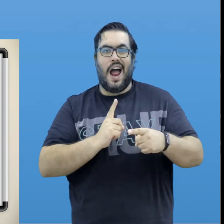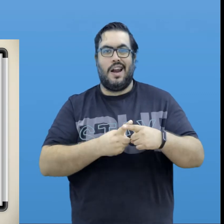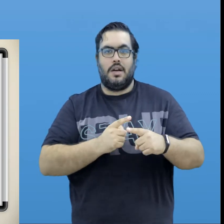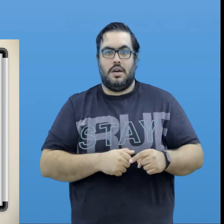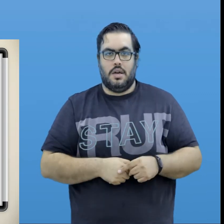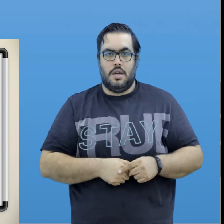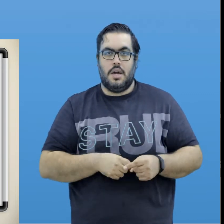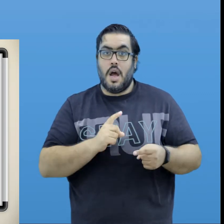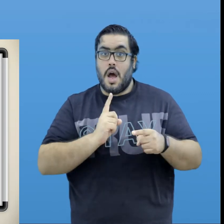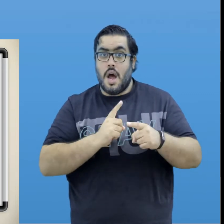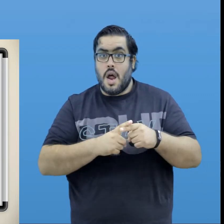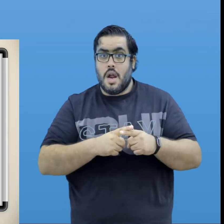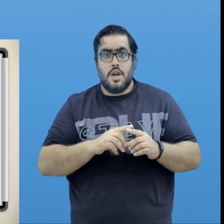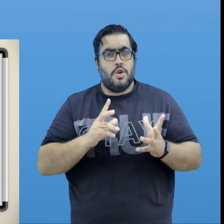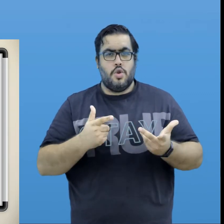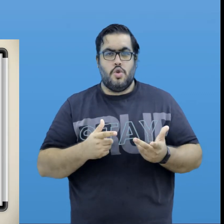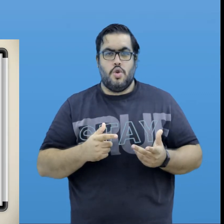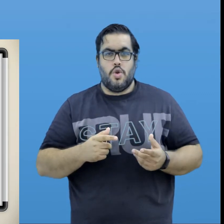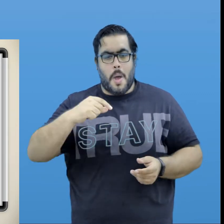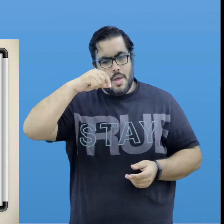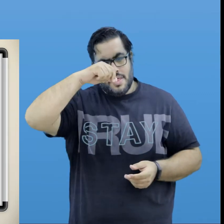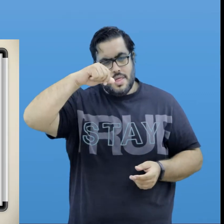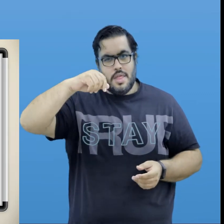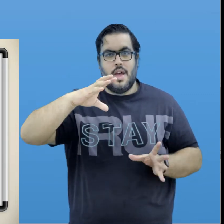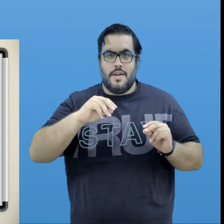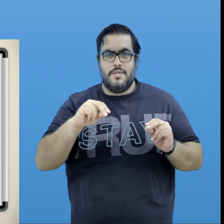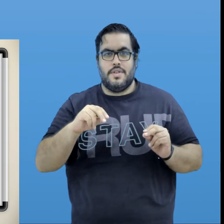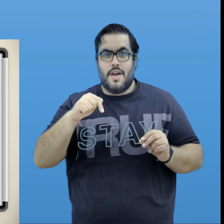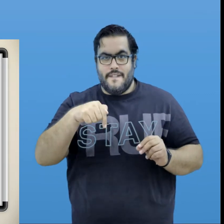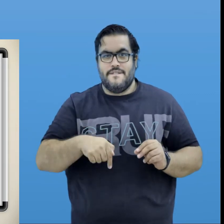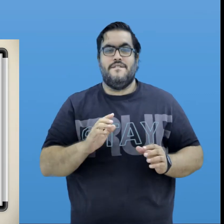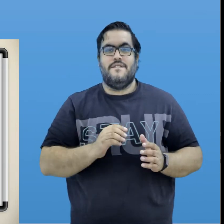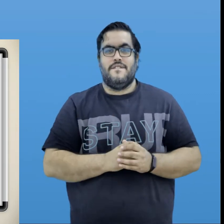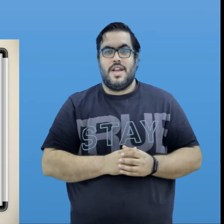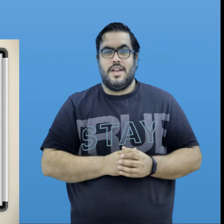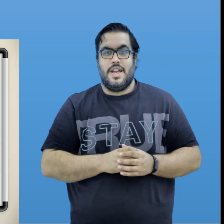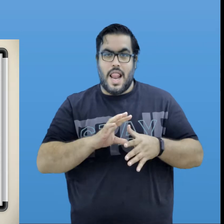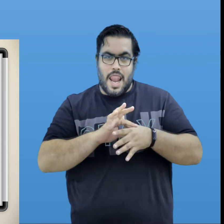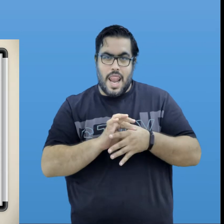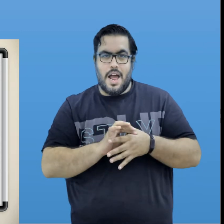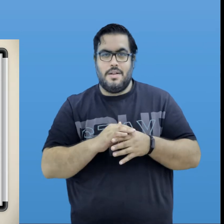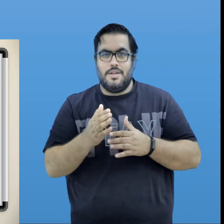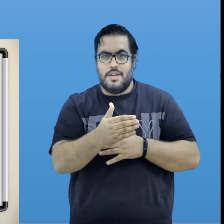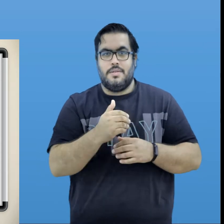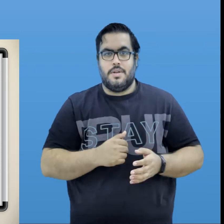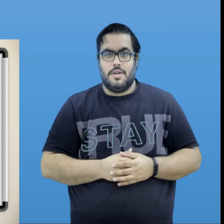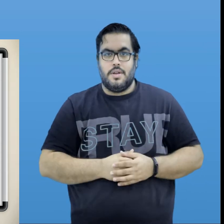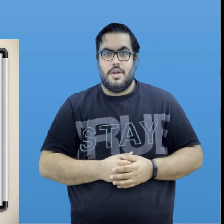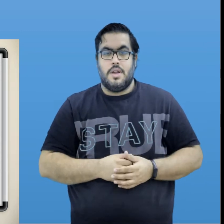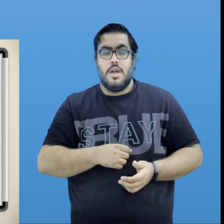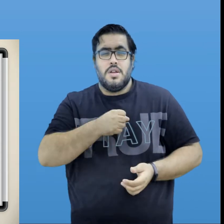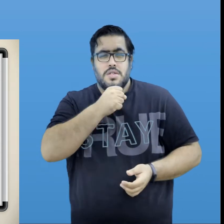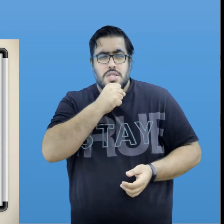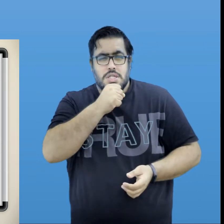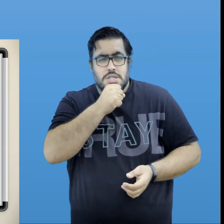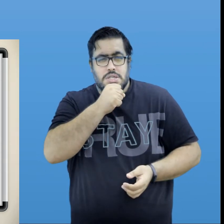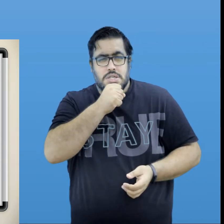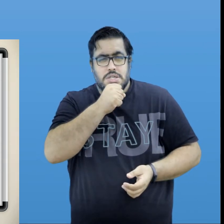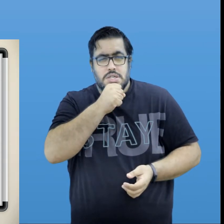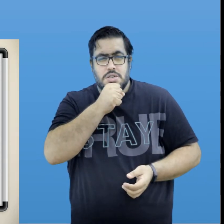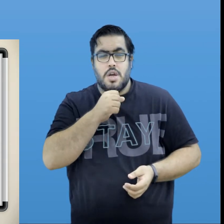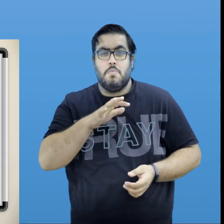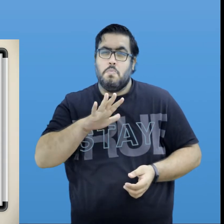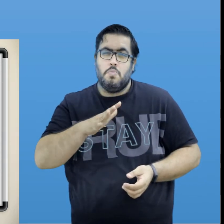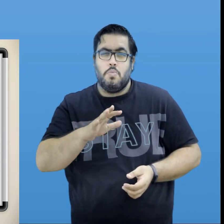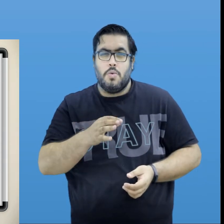production. I think you noticed we did some changes, right? For example, we took the word vision and we